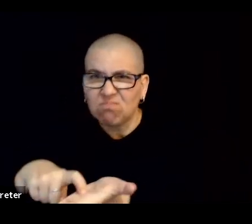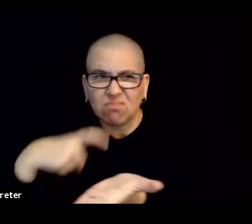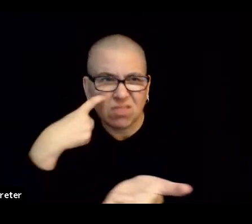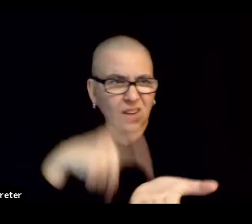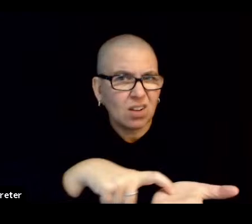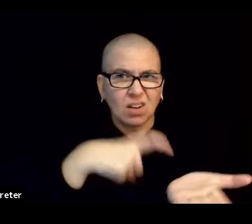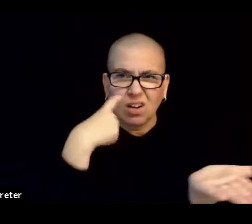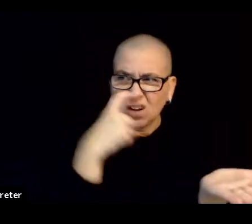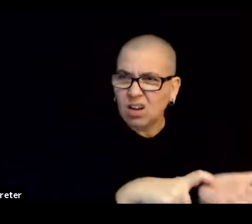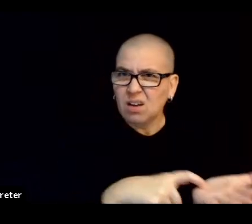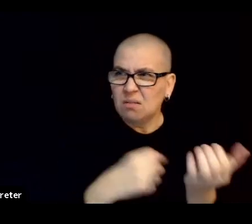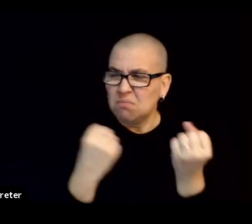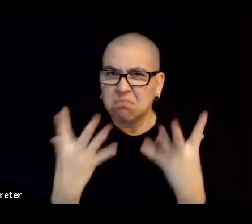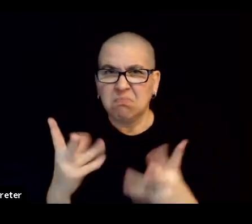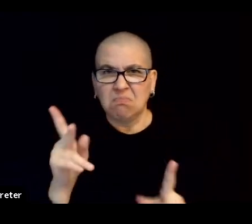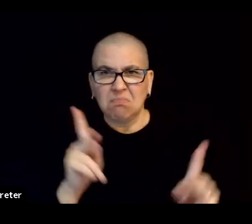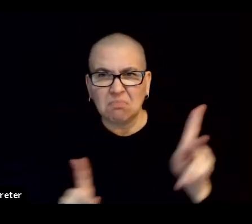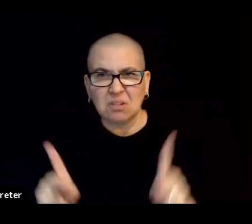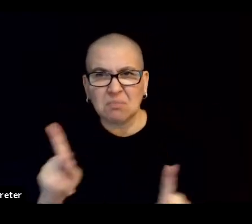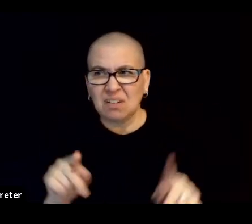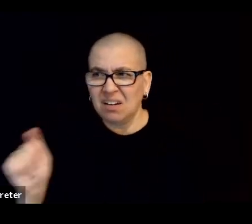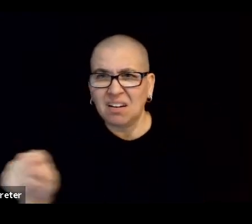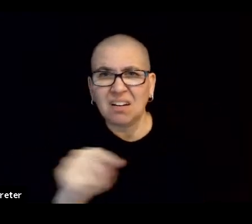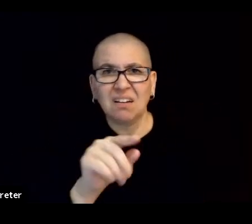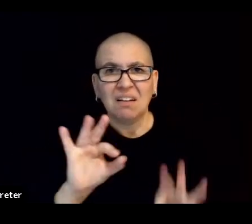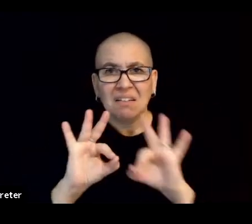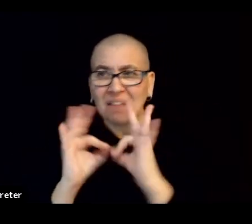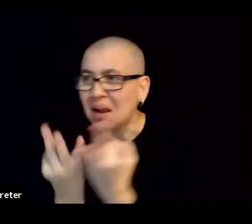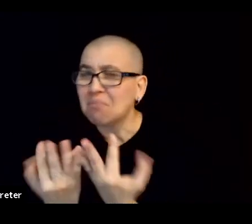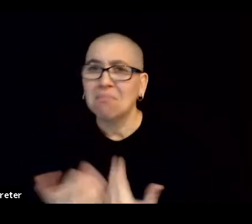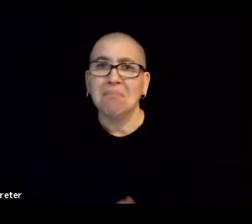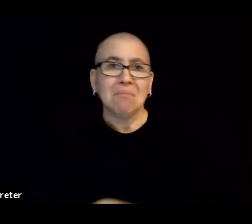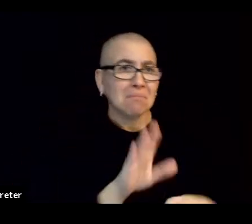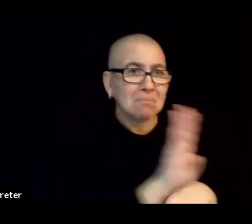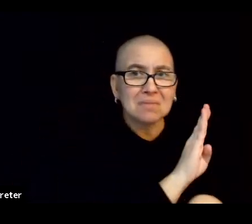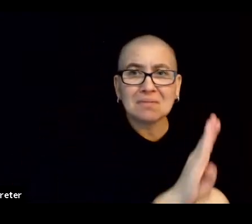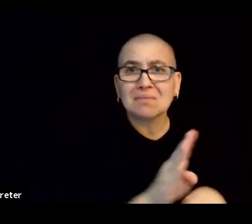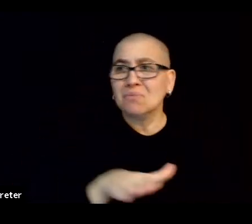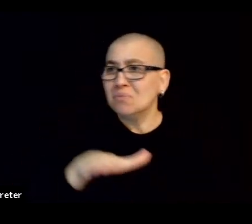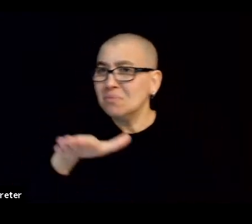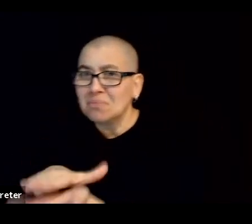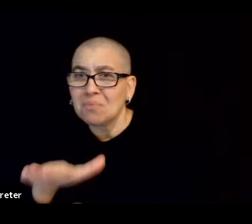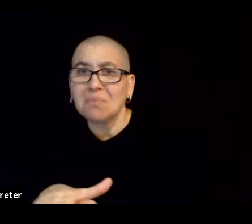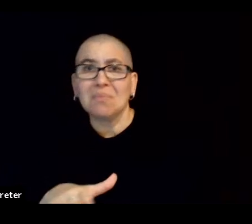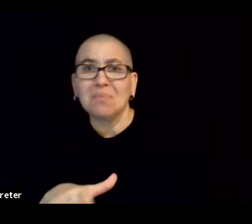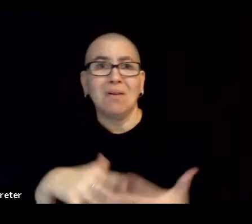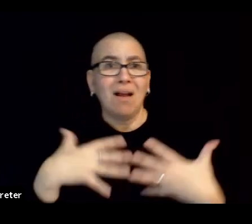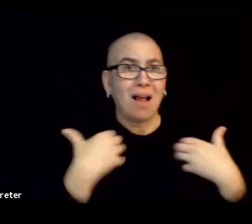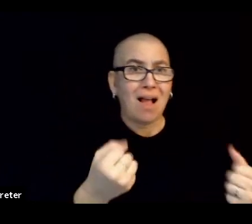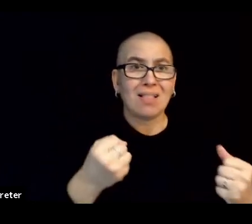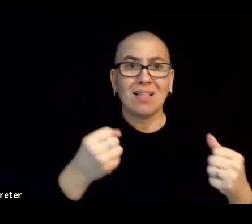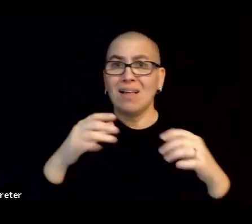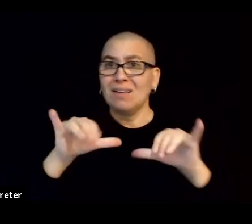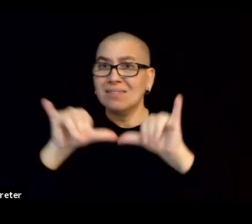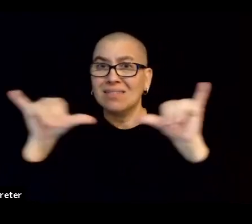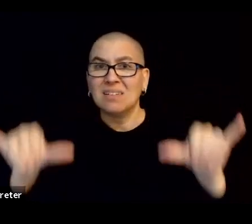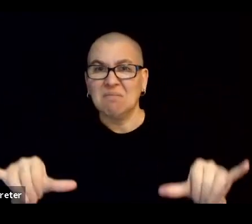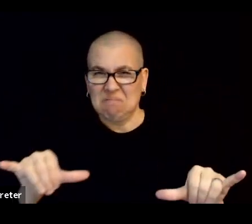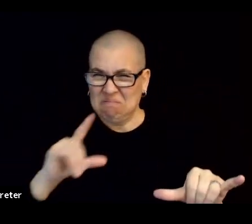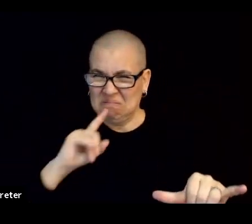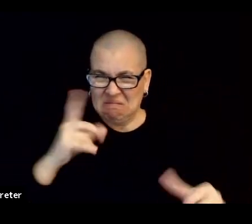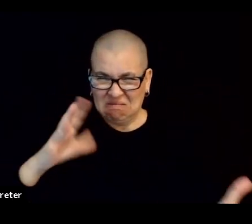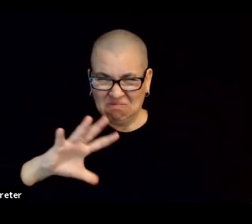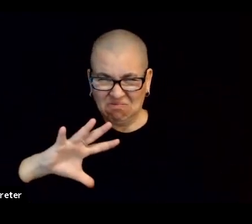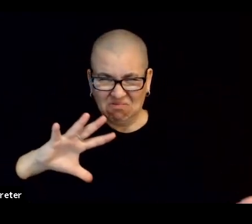families, our businesses and schools, and our healthcare system. We also know that the state needs a lot of